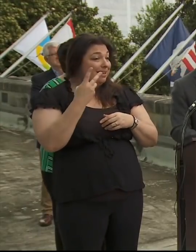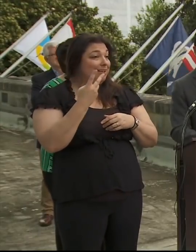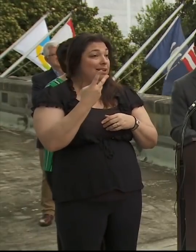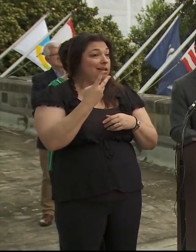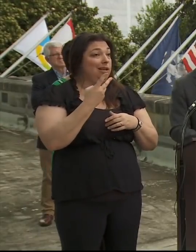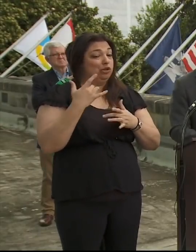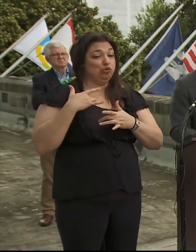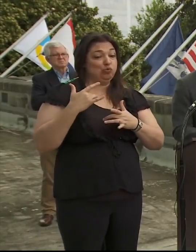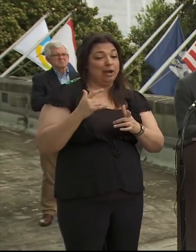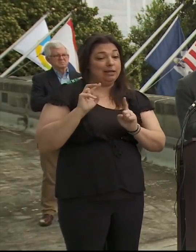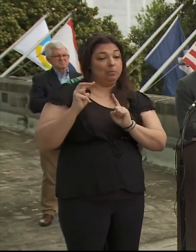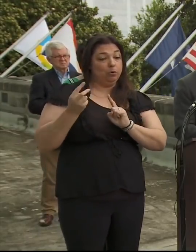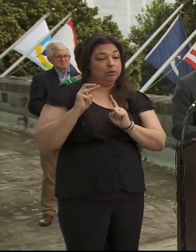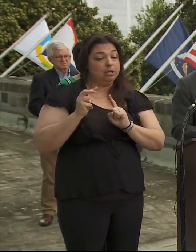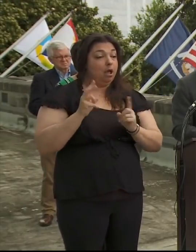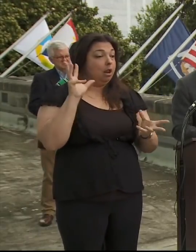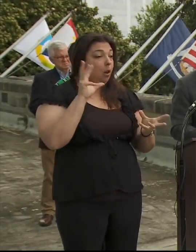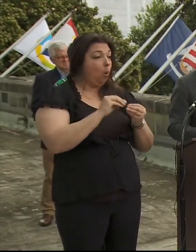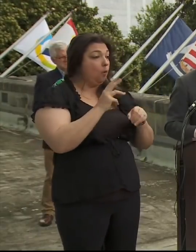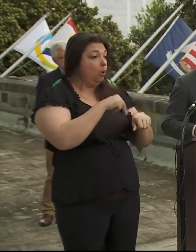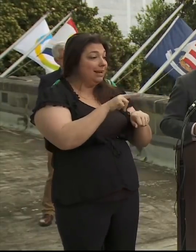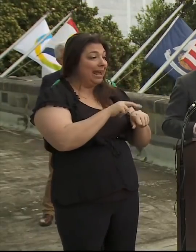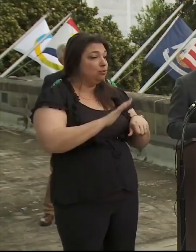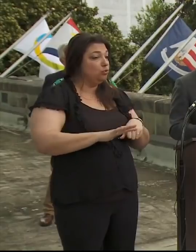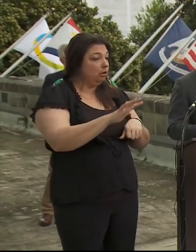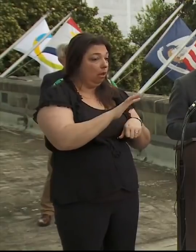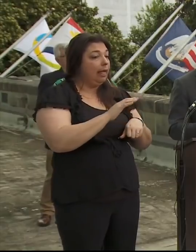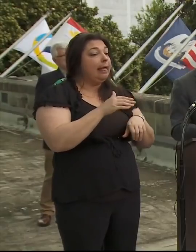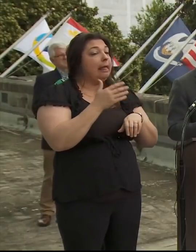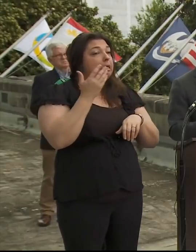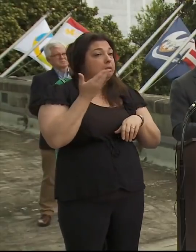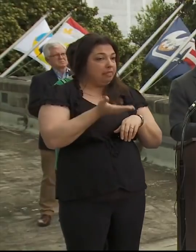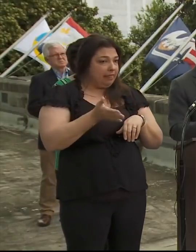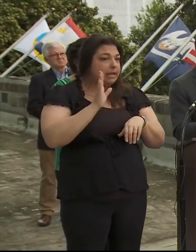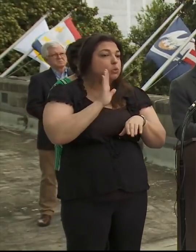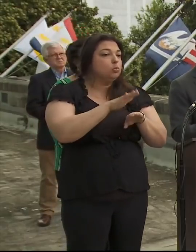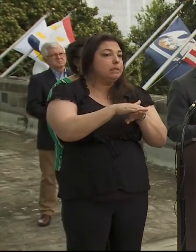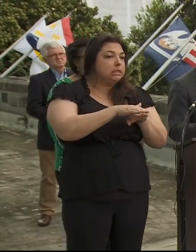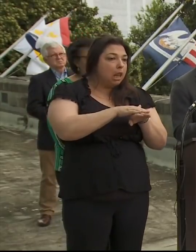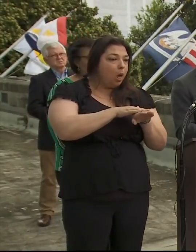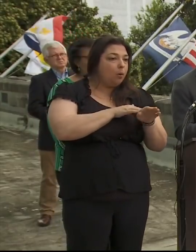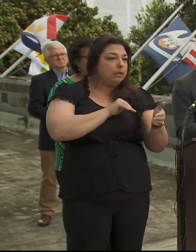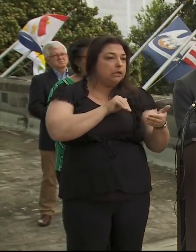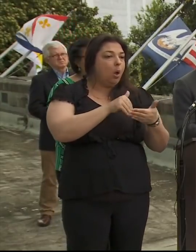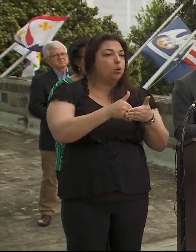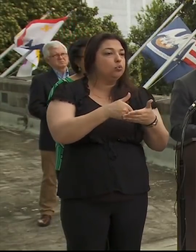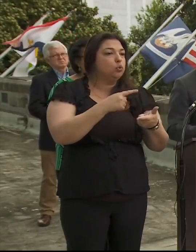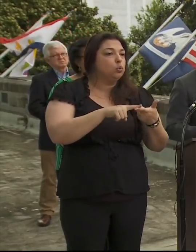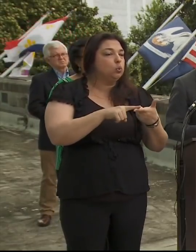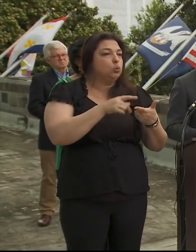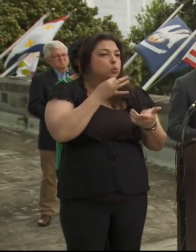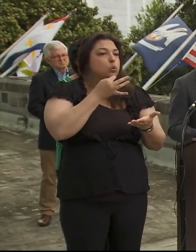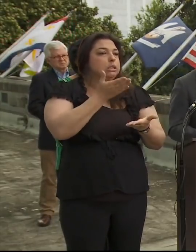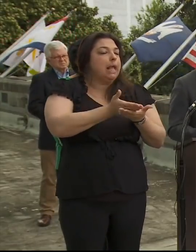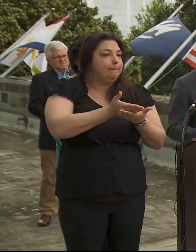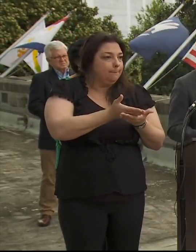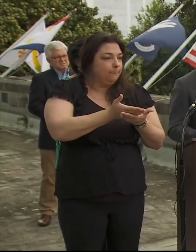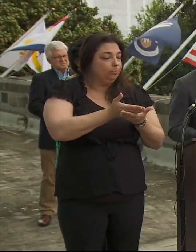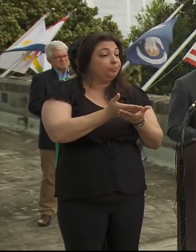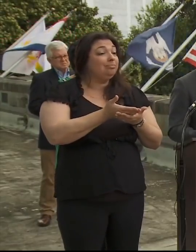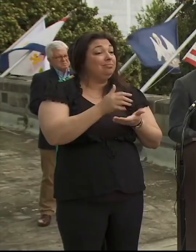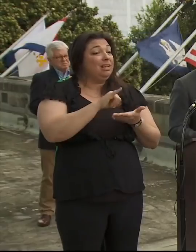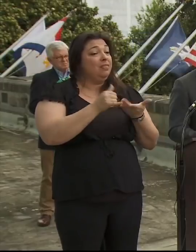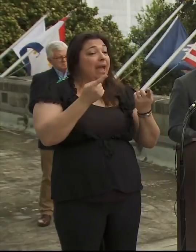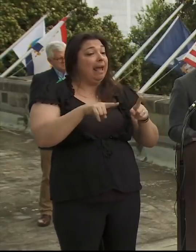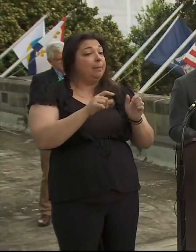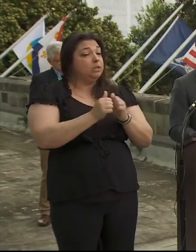on the trending perspective and the overall nation, is things slowing down and ultimately getting close to a grinding stop. When that happens to an economy